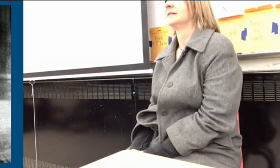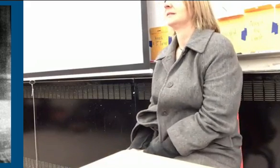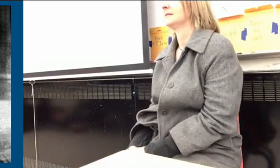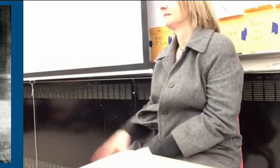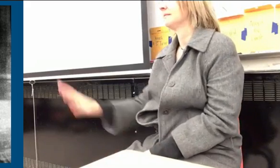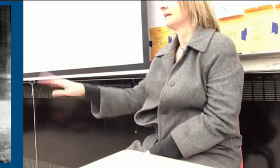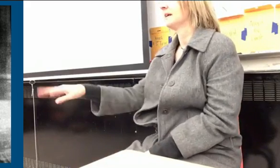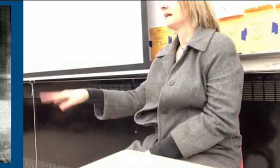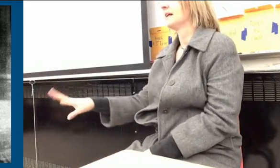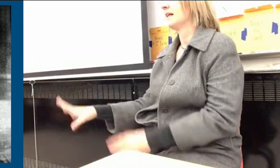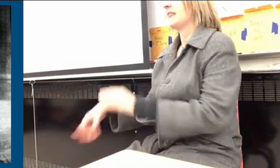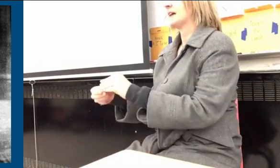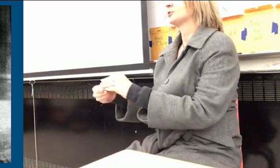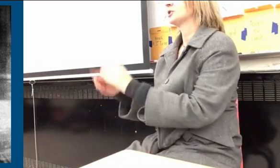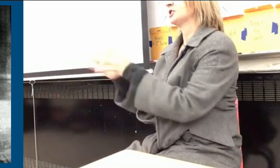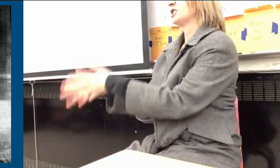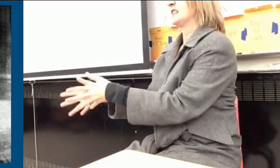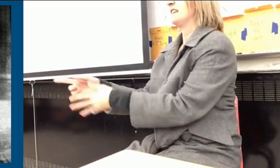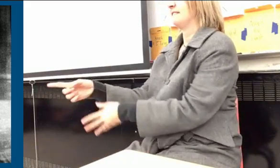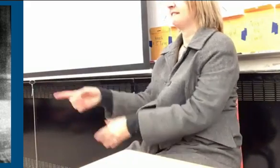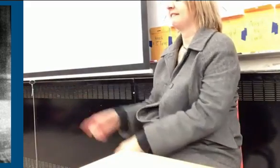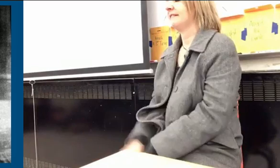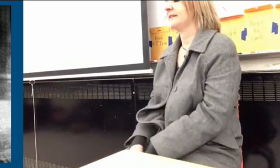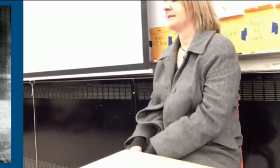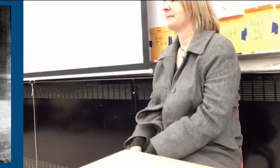Extras just leave on your desk. We'll use them later.